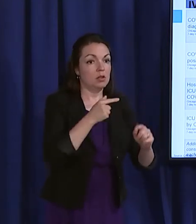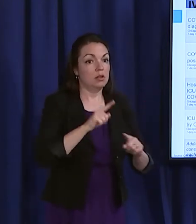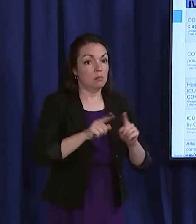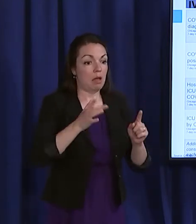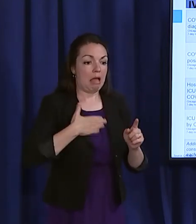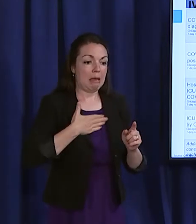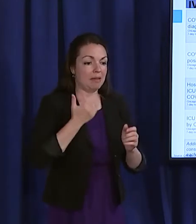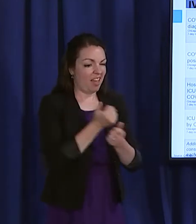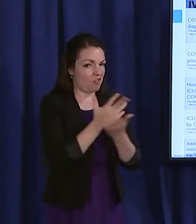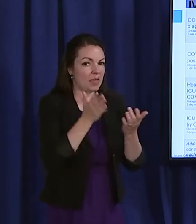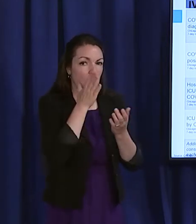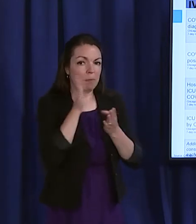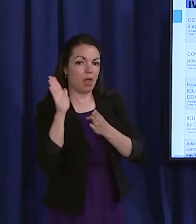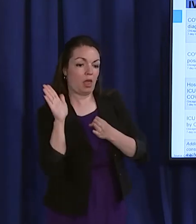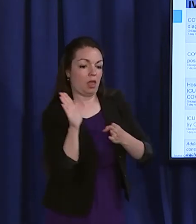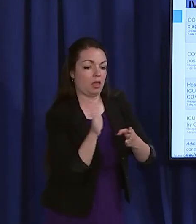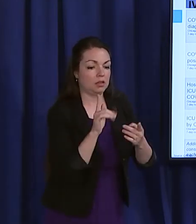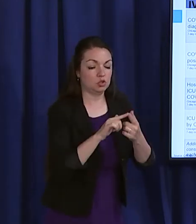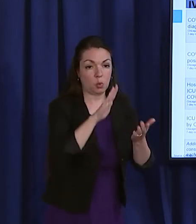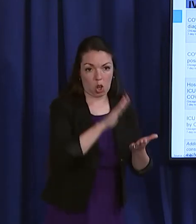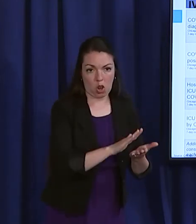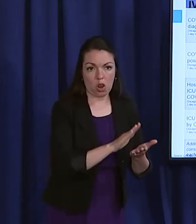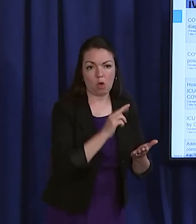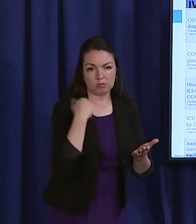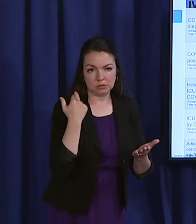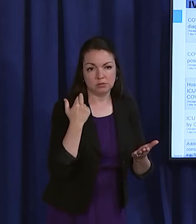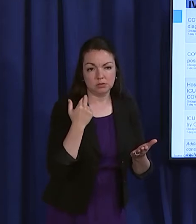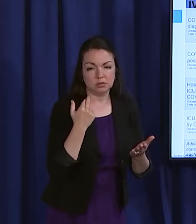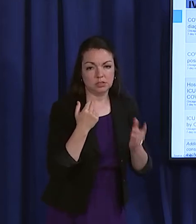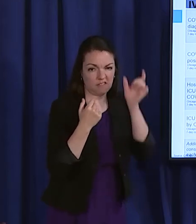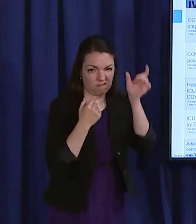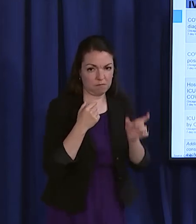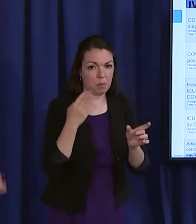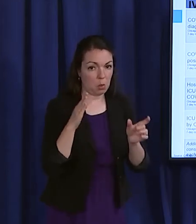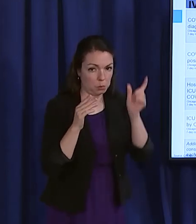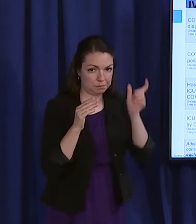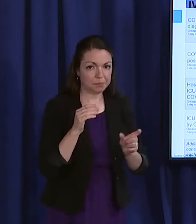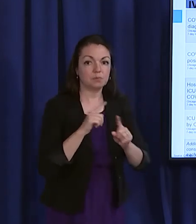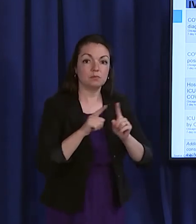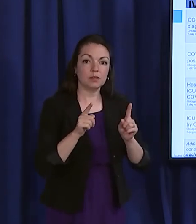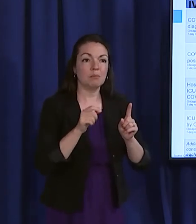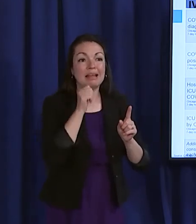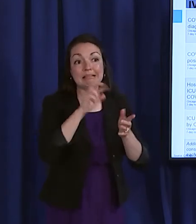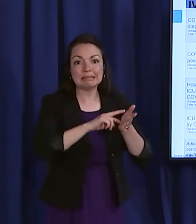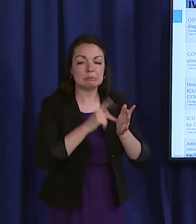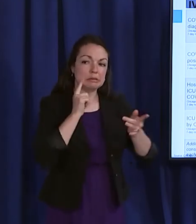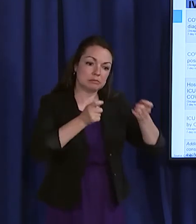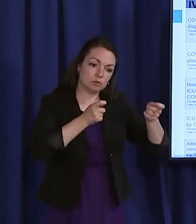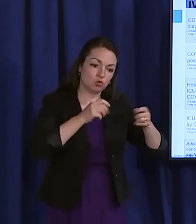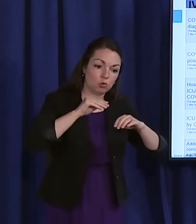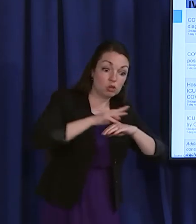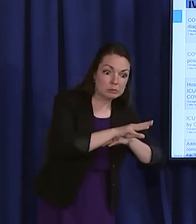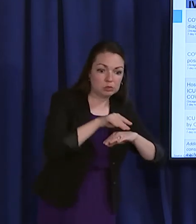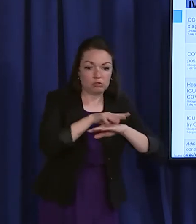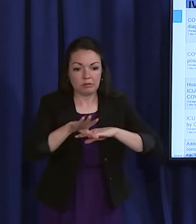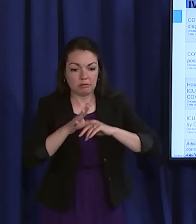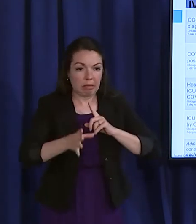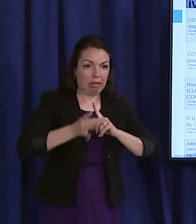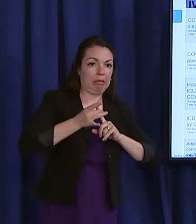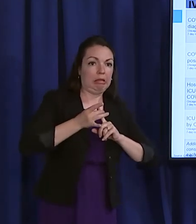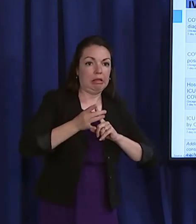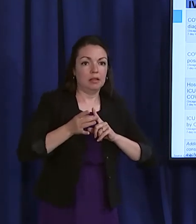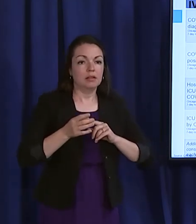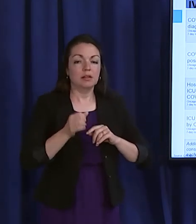into that lower risk phase. But even while we're in the lower risk phase, that doesn't mean controlled controlled transmission, that doesn't mean low risk. We